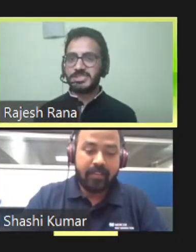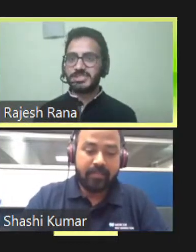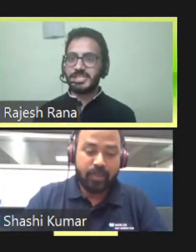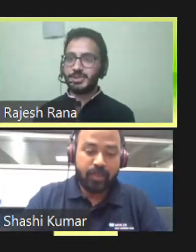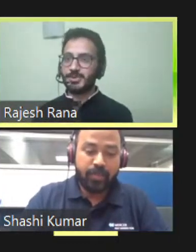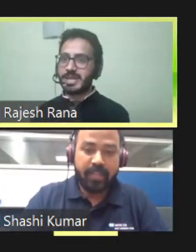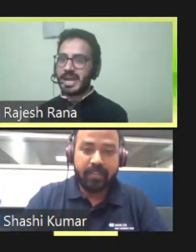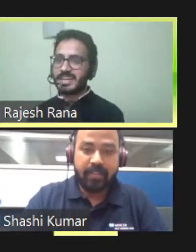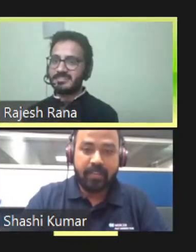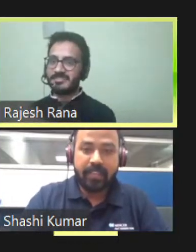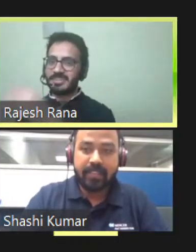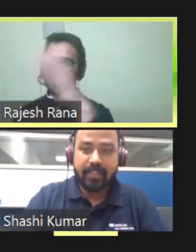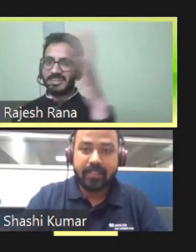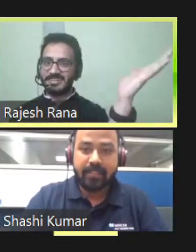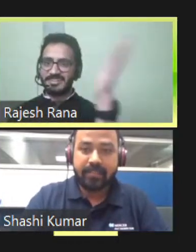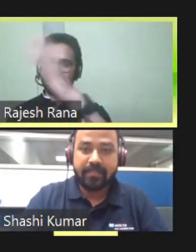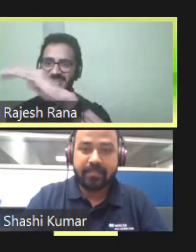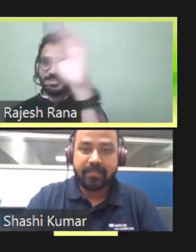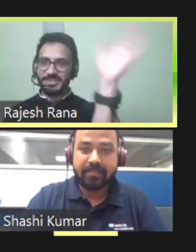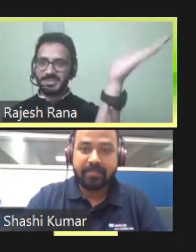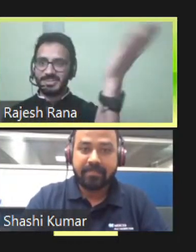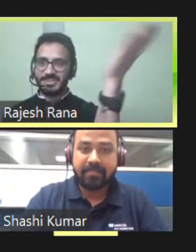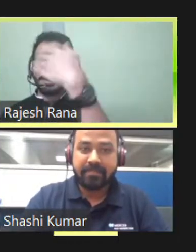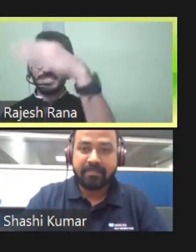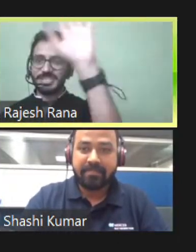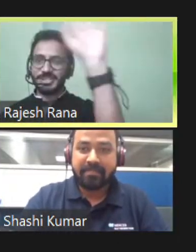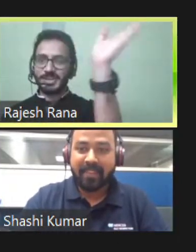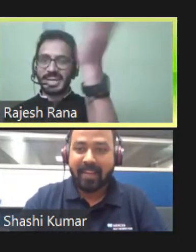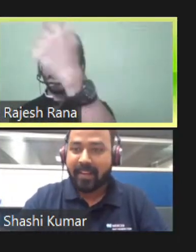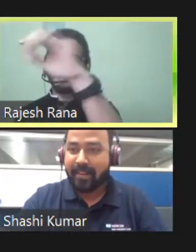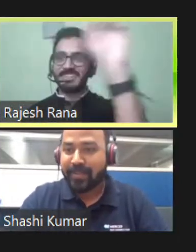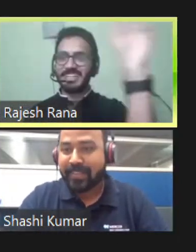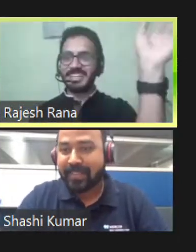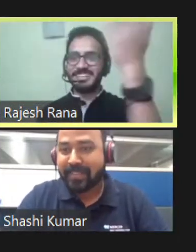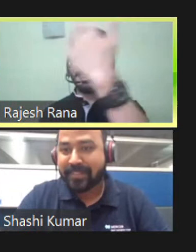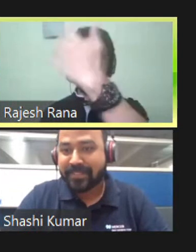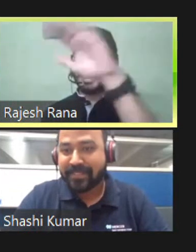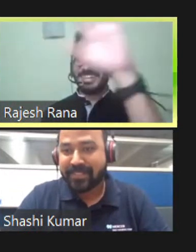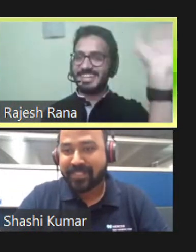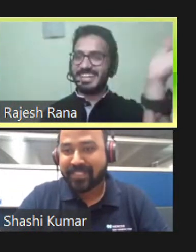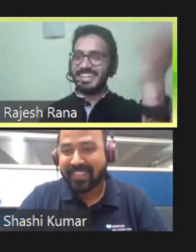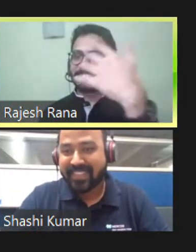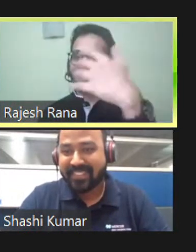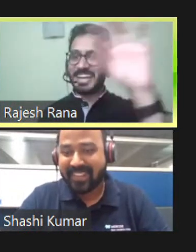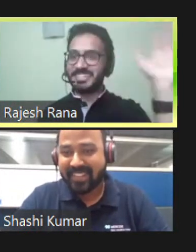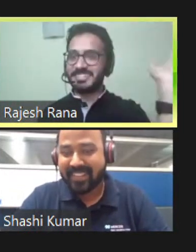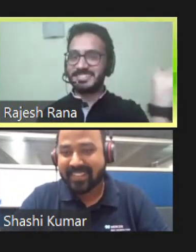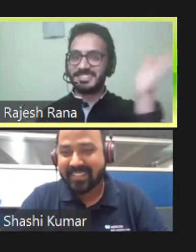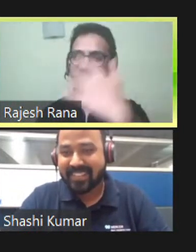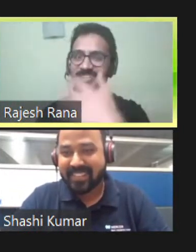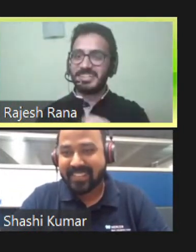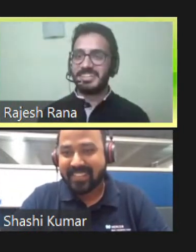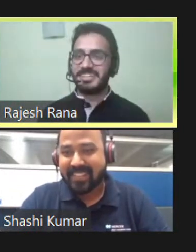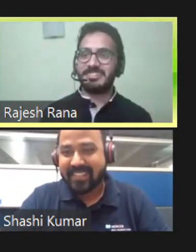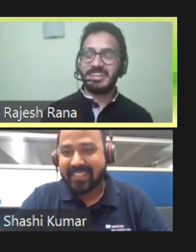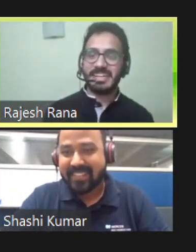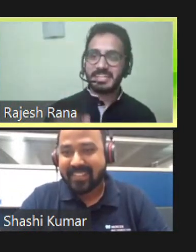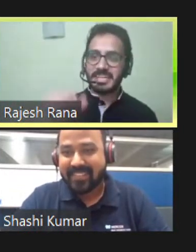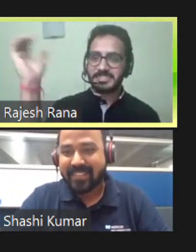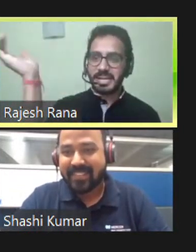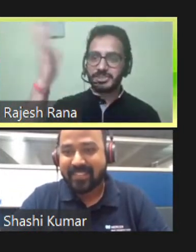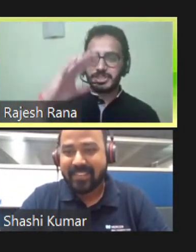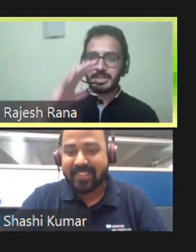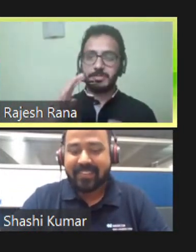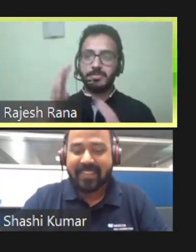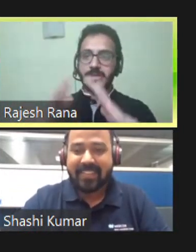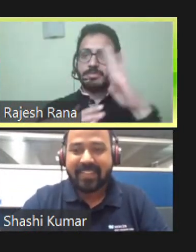So one cheat code I can reveal here. One cheat code I can reveal here. It's hand, right?